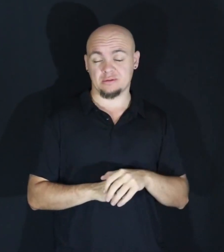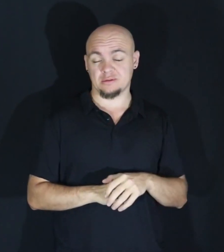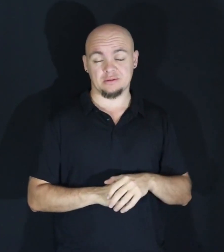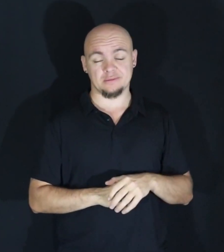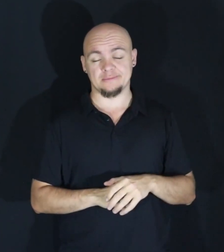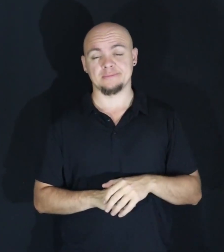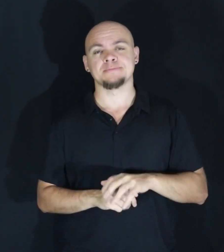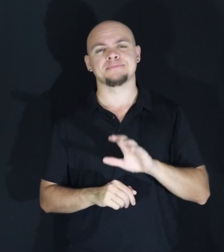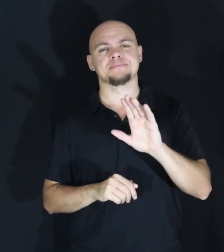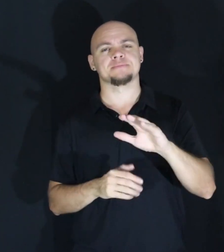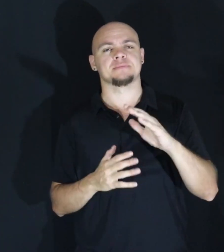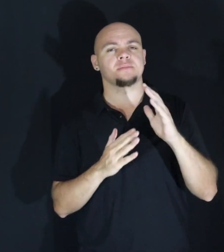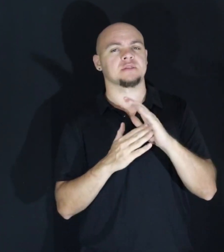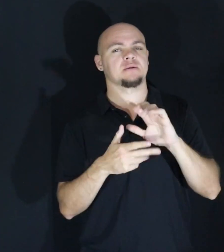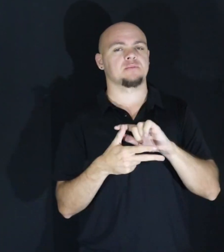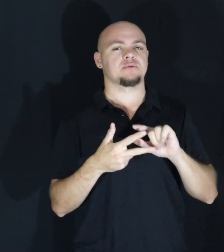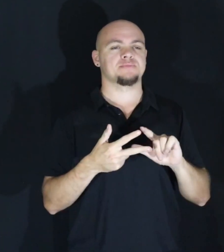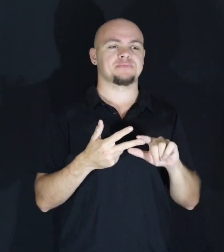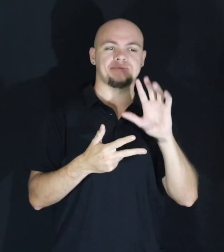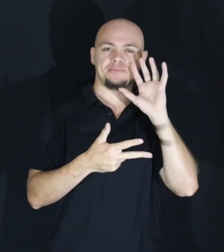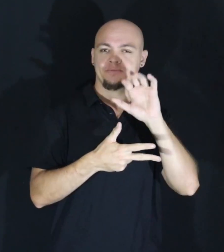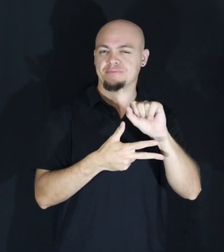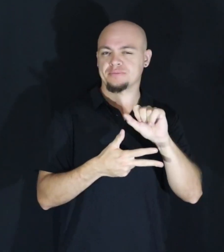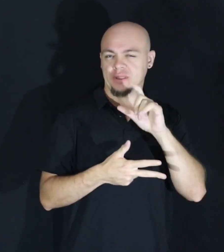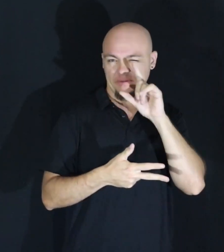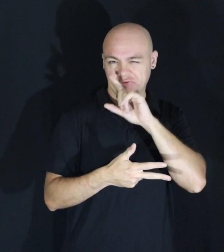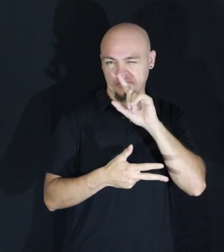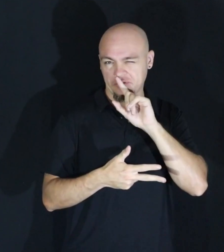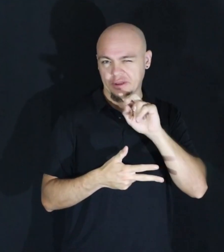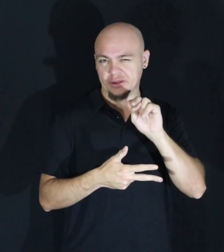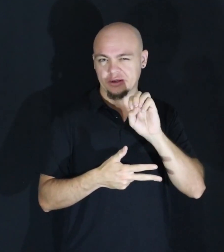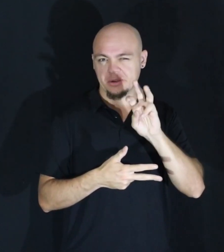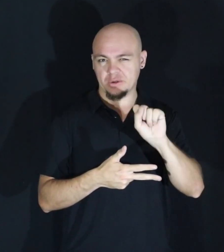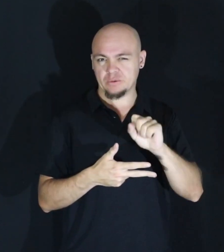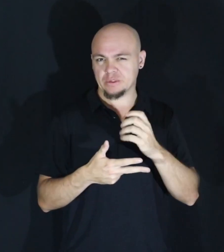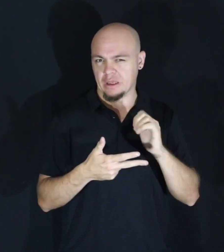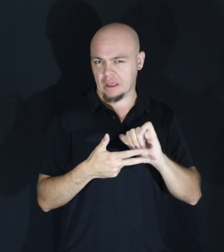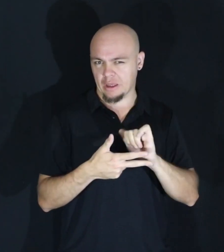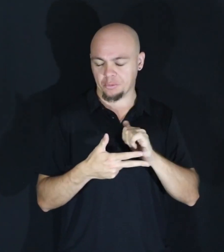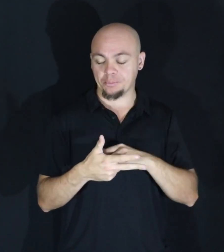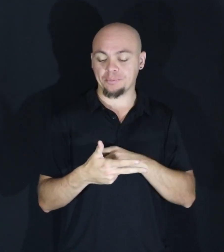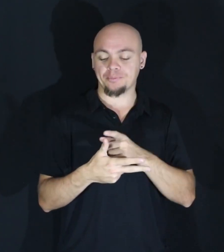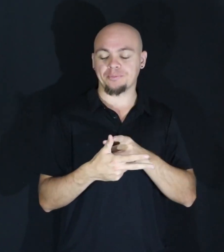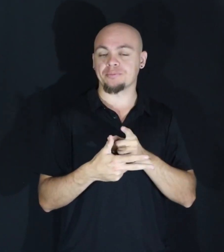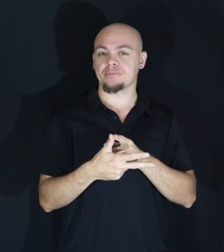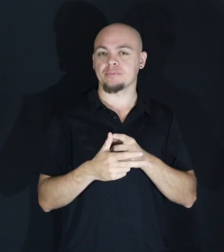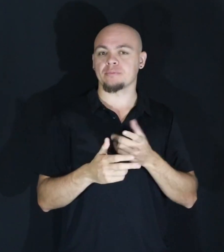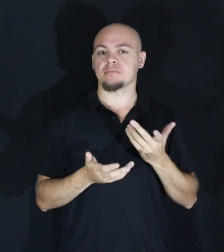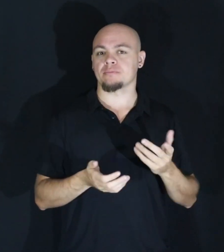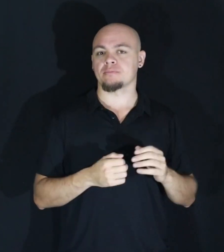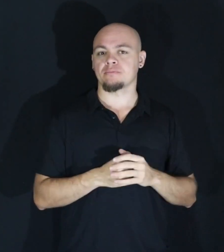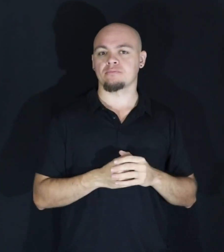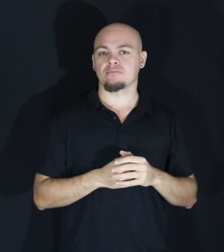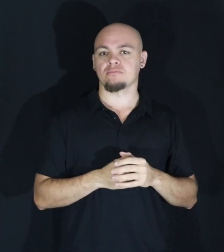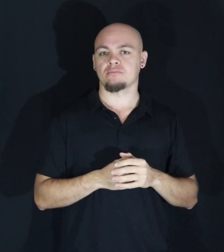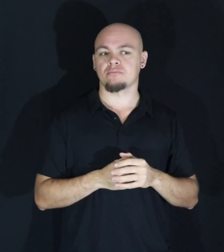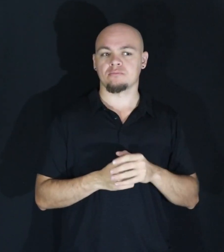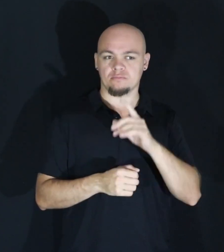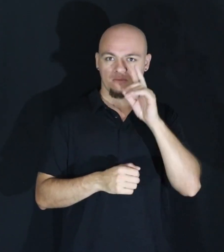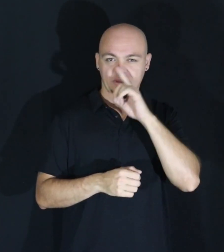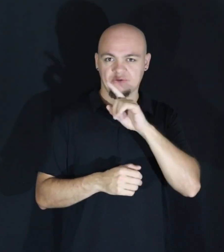Let's talk about the top 3 ways you can spot some fake news online. Number 1, quite simply, spotting a fake